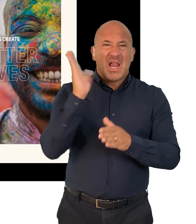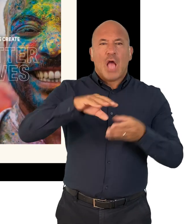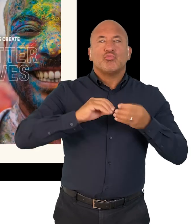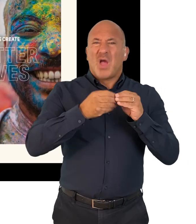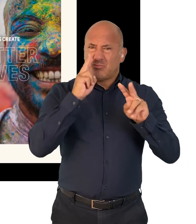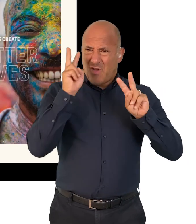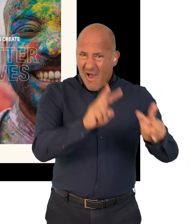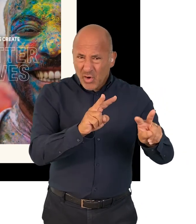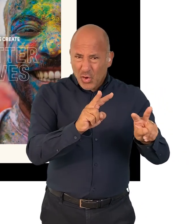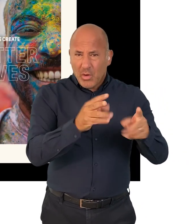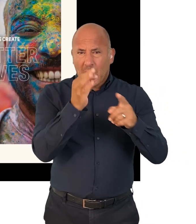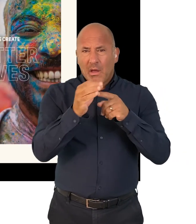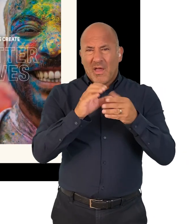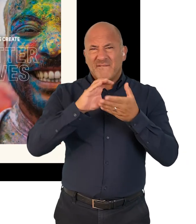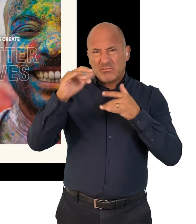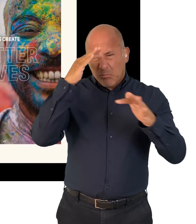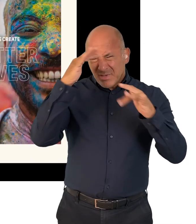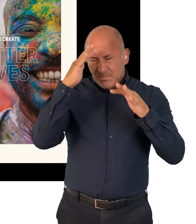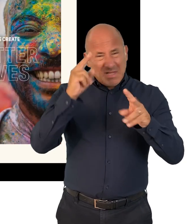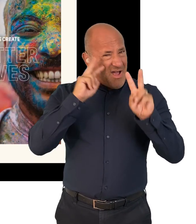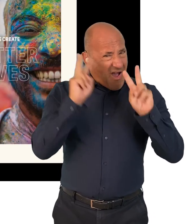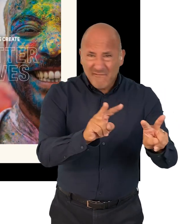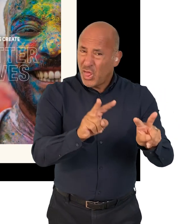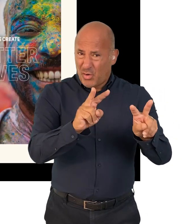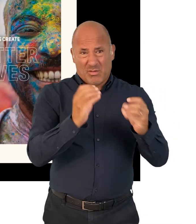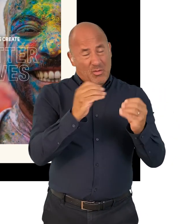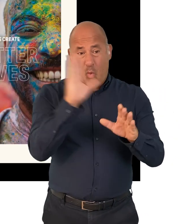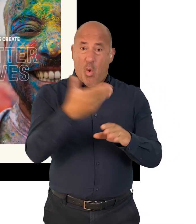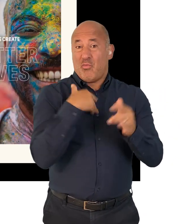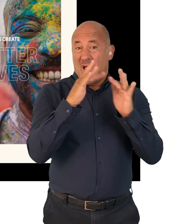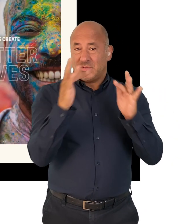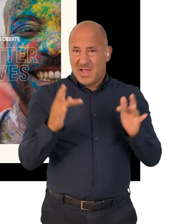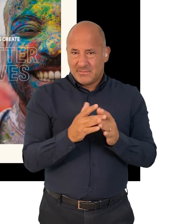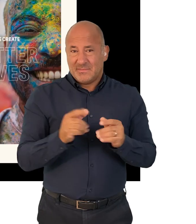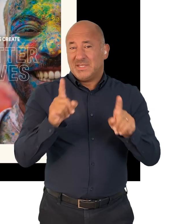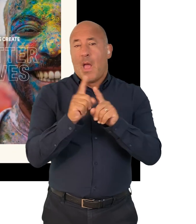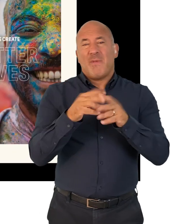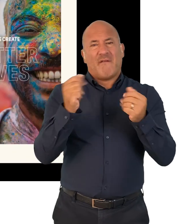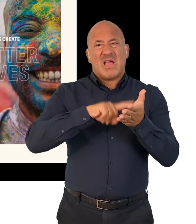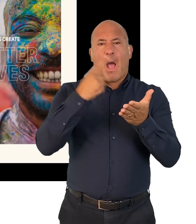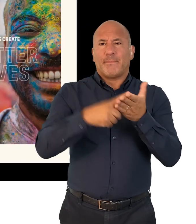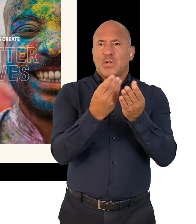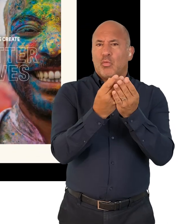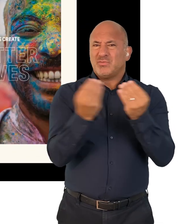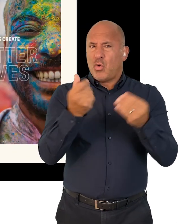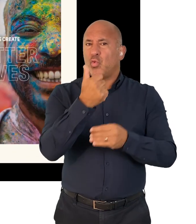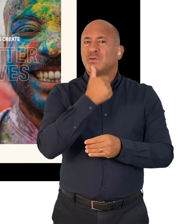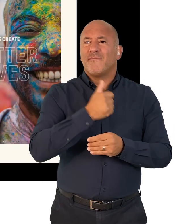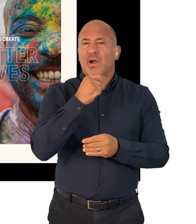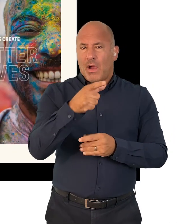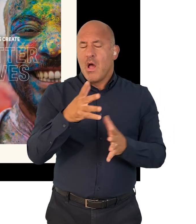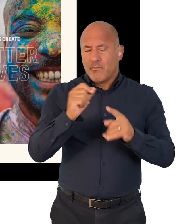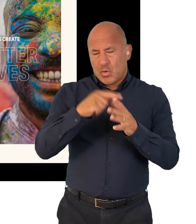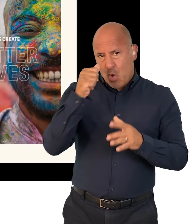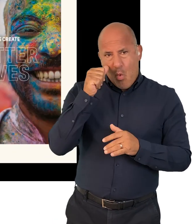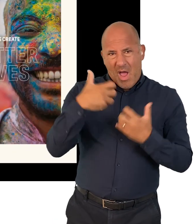Let's Create, and details of the investment principles on our website. Our website also has some useful capital resources to help you